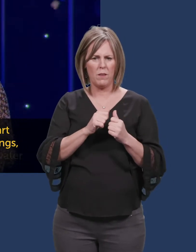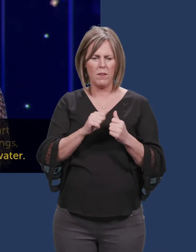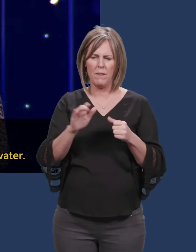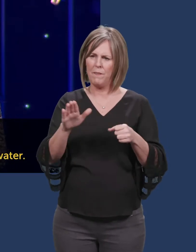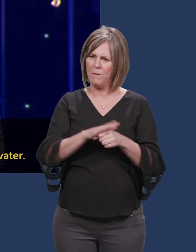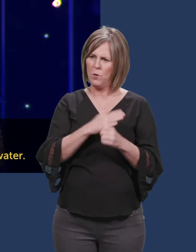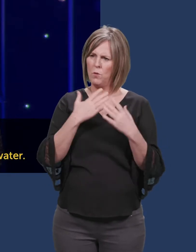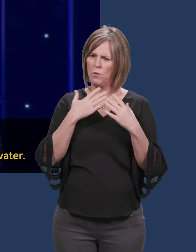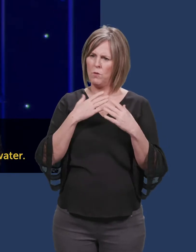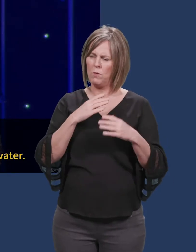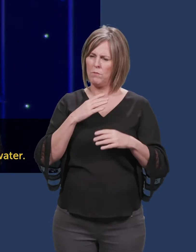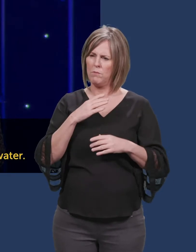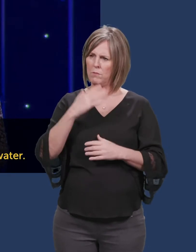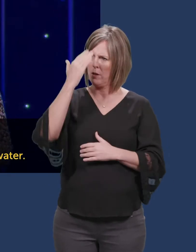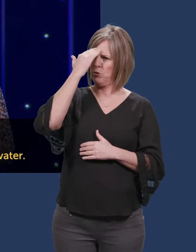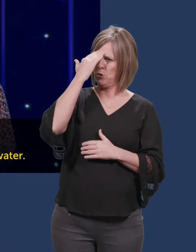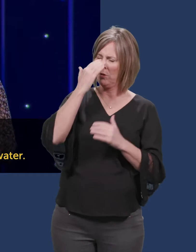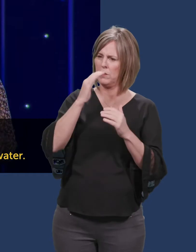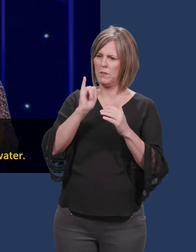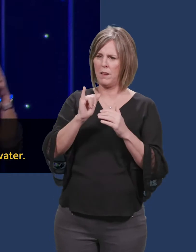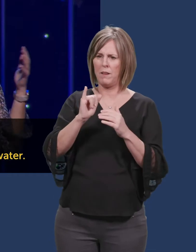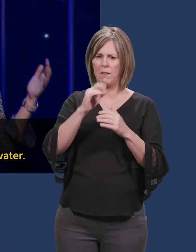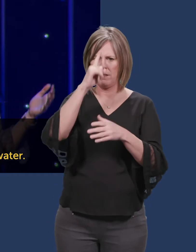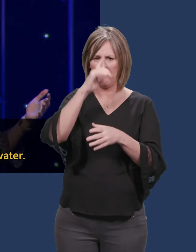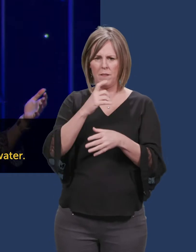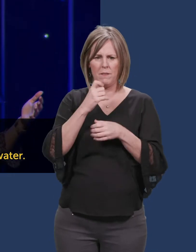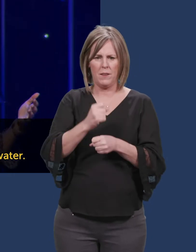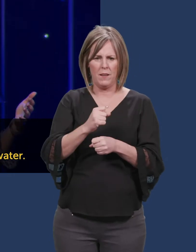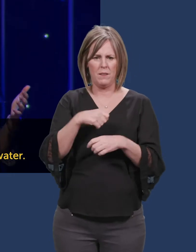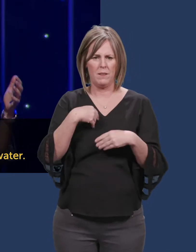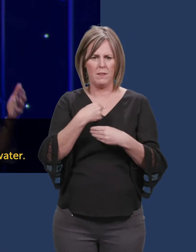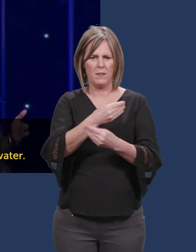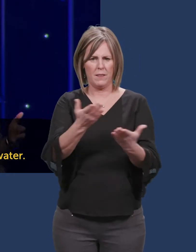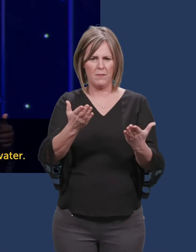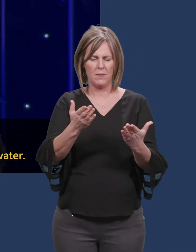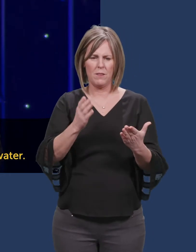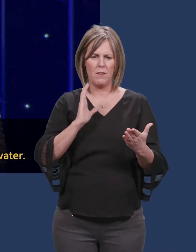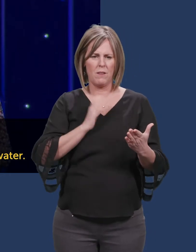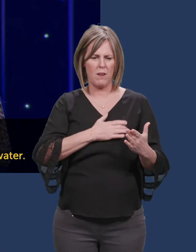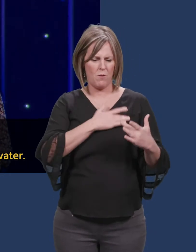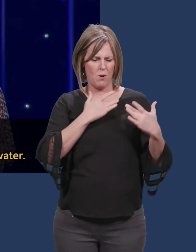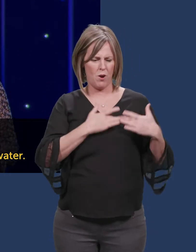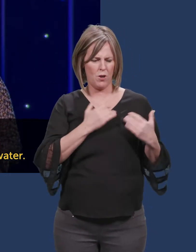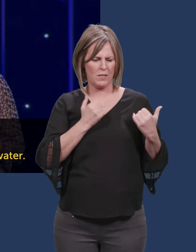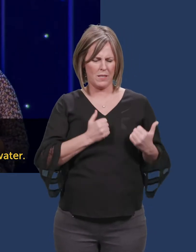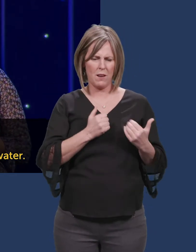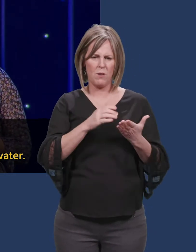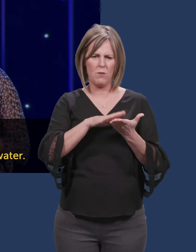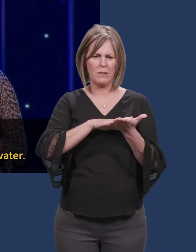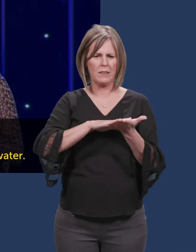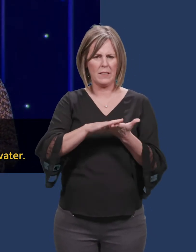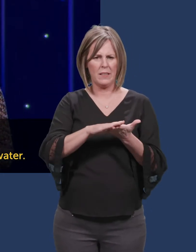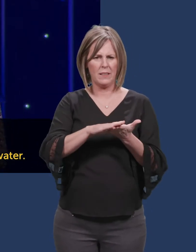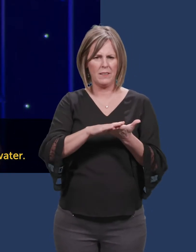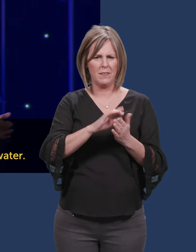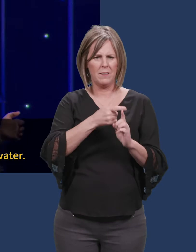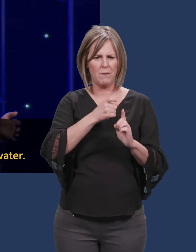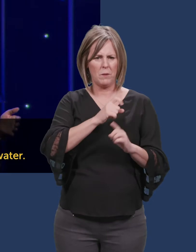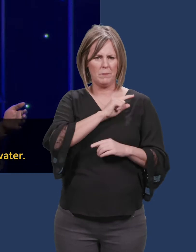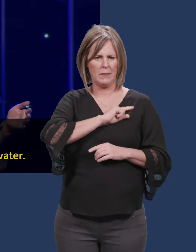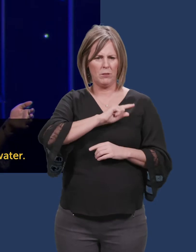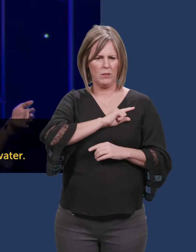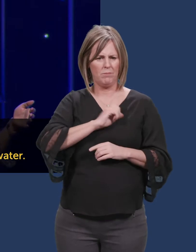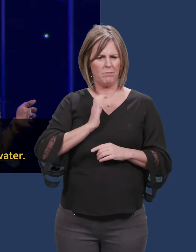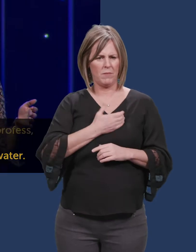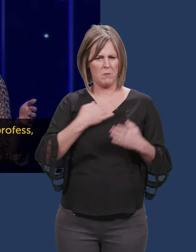brings, having our hearts sprinkled to cleanse us from a guilty conscience and having our bodies washed